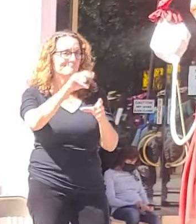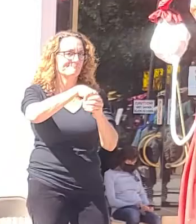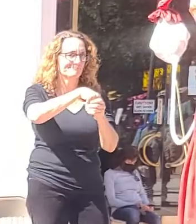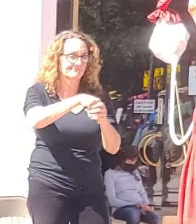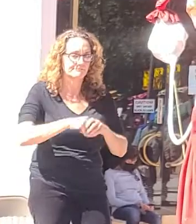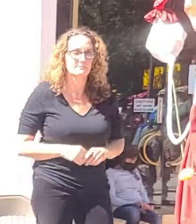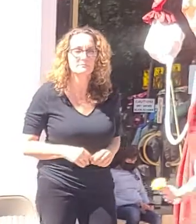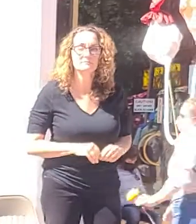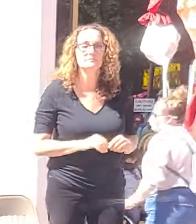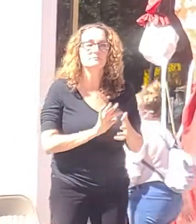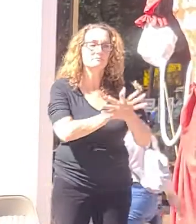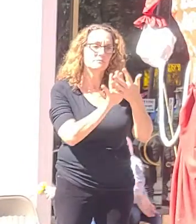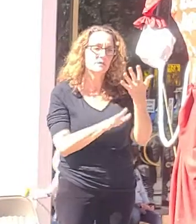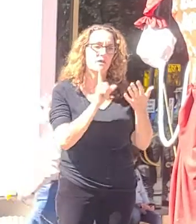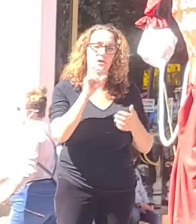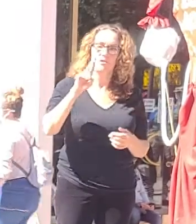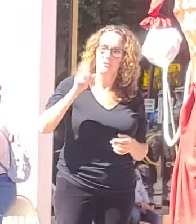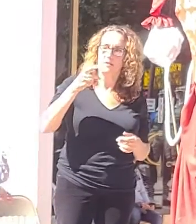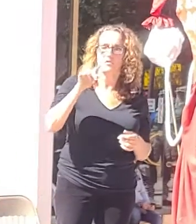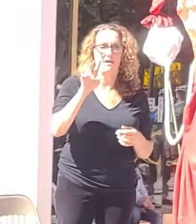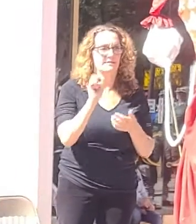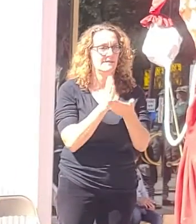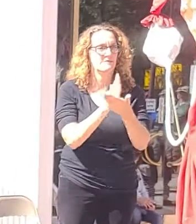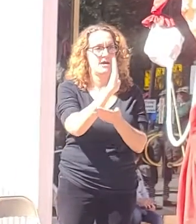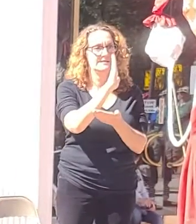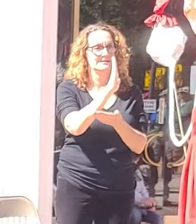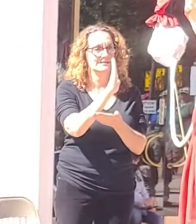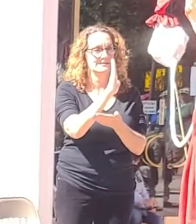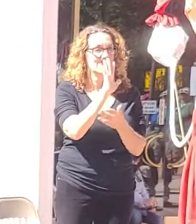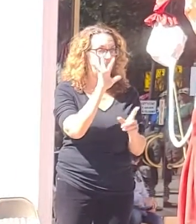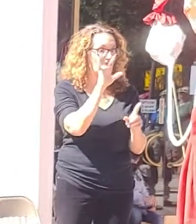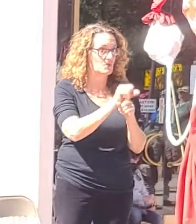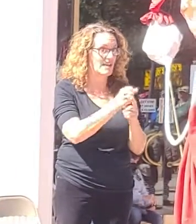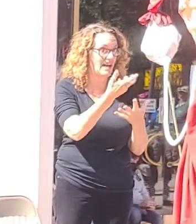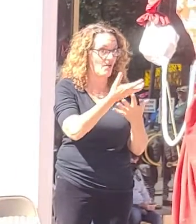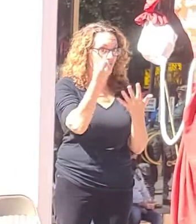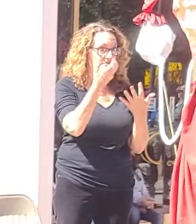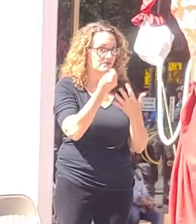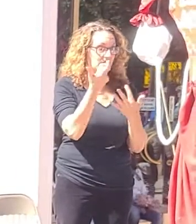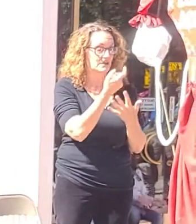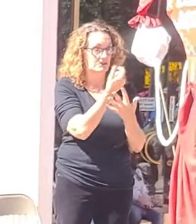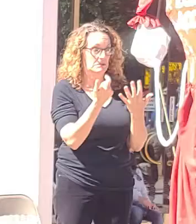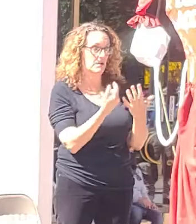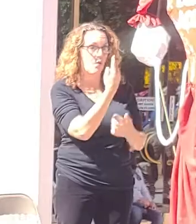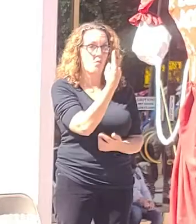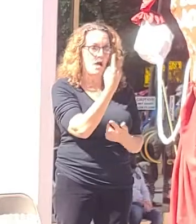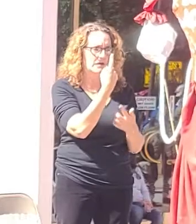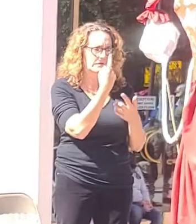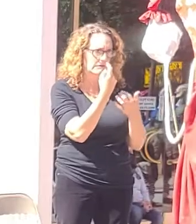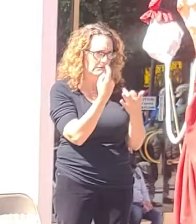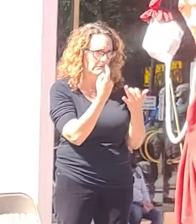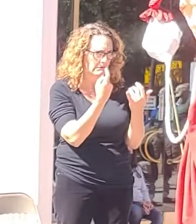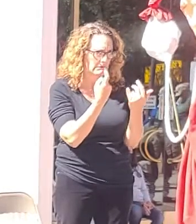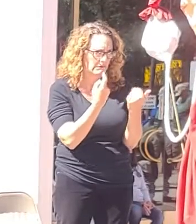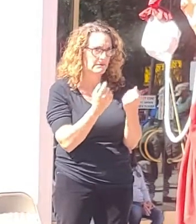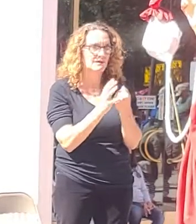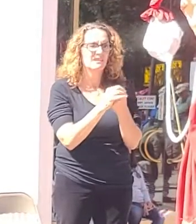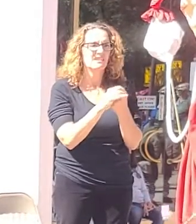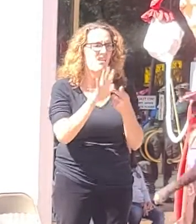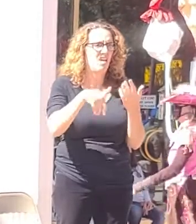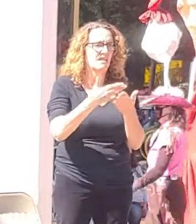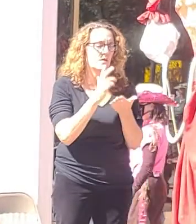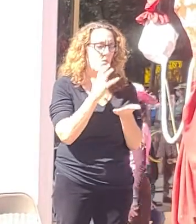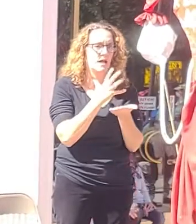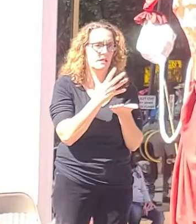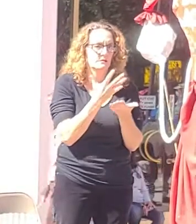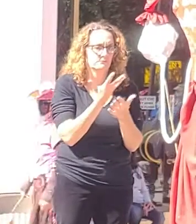All of these are reproductive rights. When you attack one of them, you begin to undo and chip away at all of them.